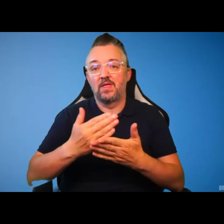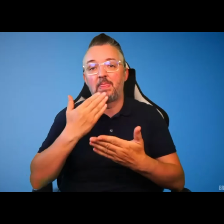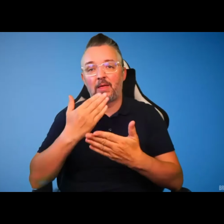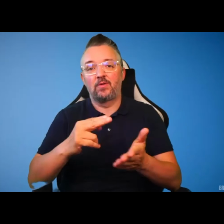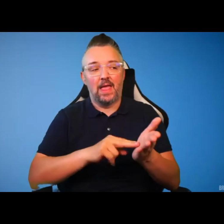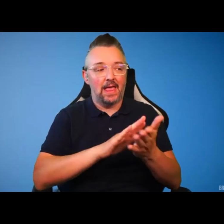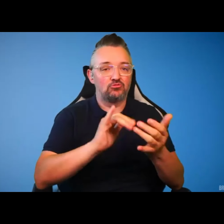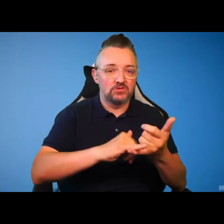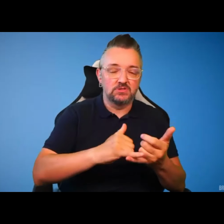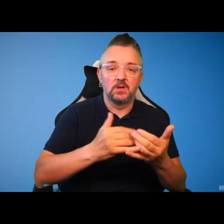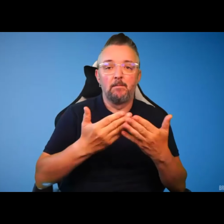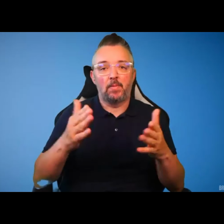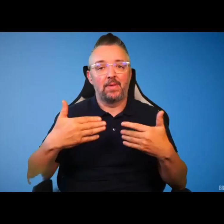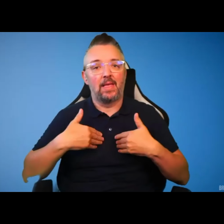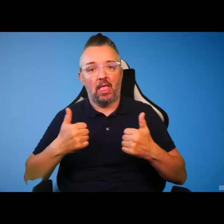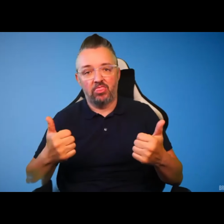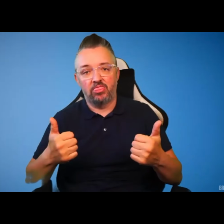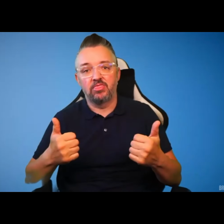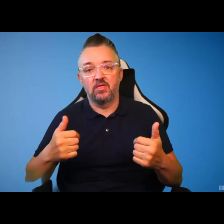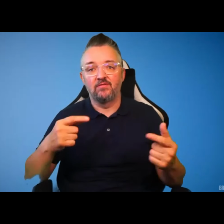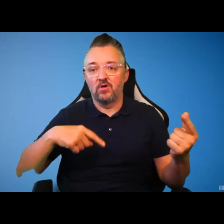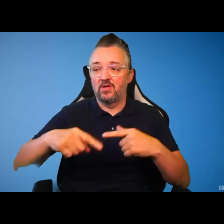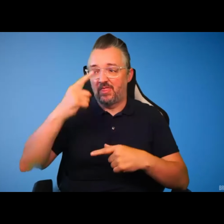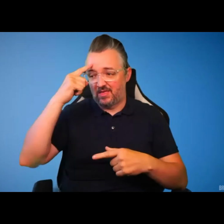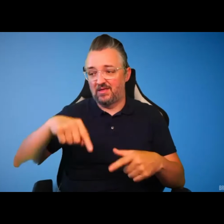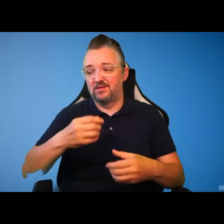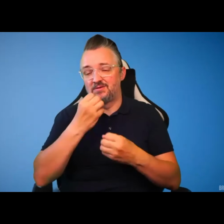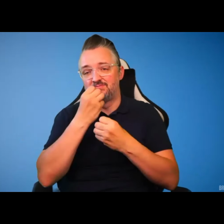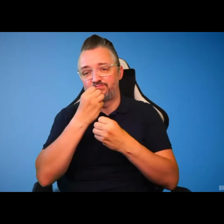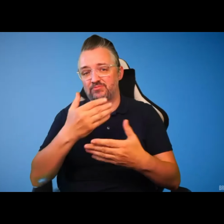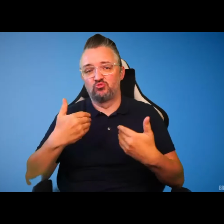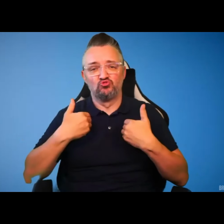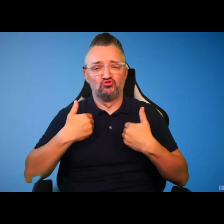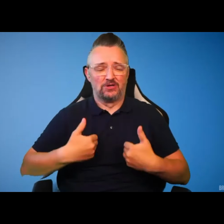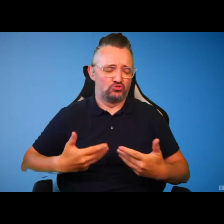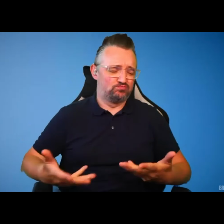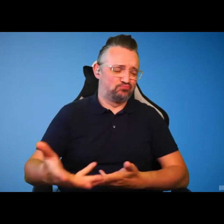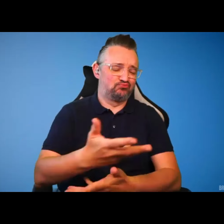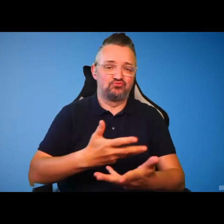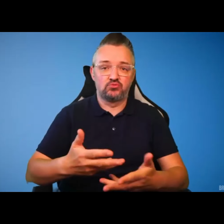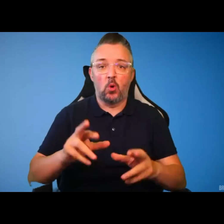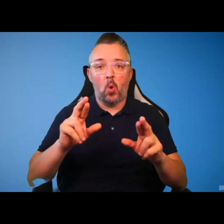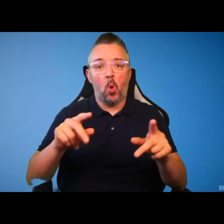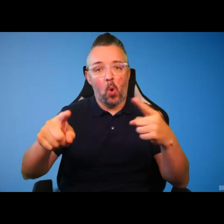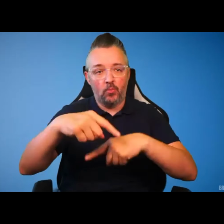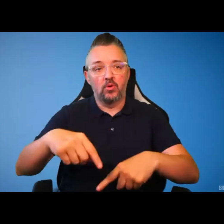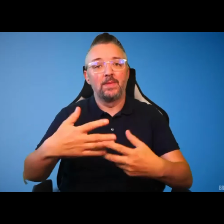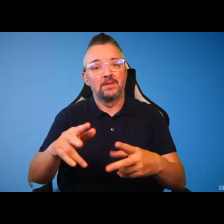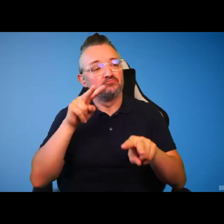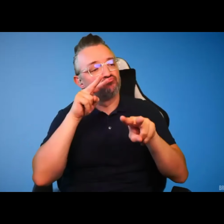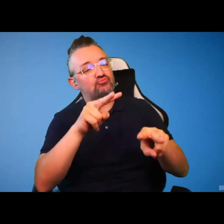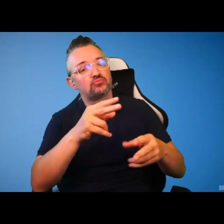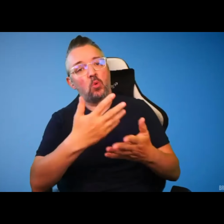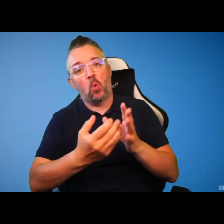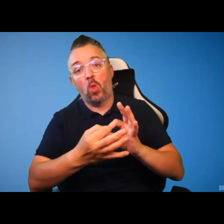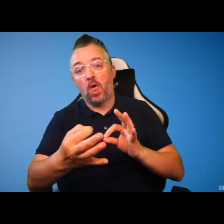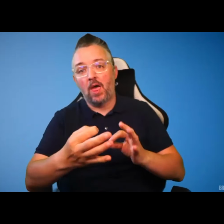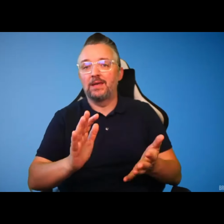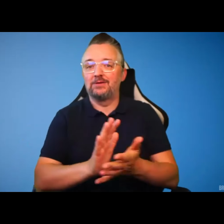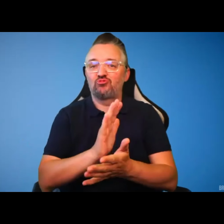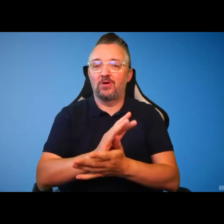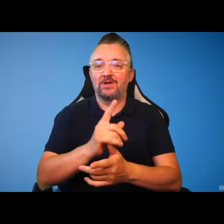NHS, Public Health and Third Sector colleagues for what I think has definitely been a rich discussion. I hope the people that have enjoyed it online can go and enjoy the rest of the